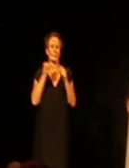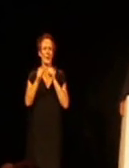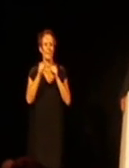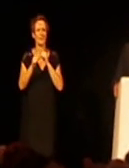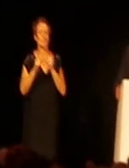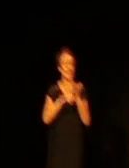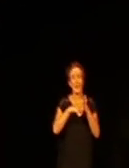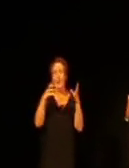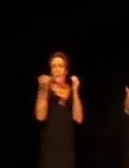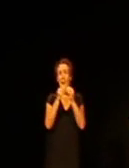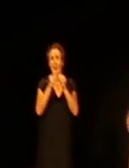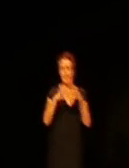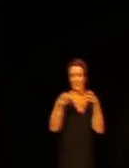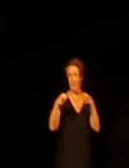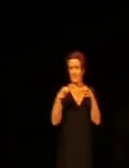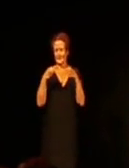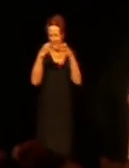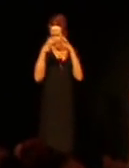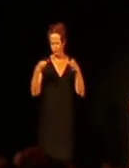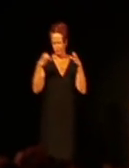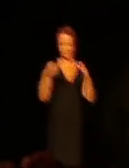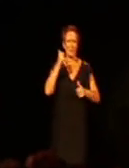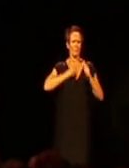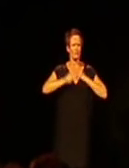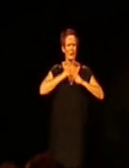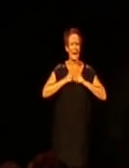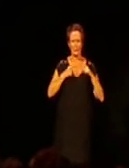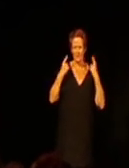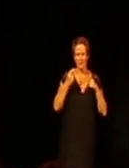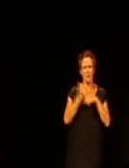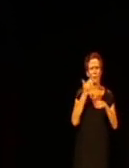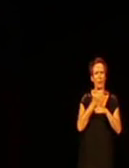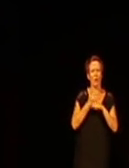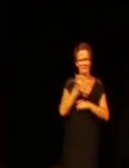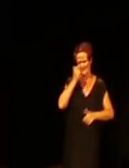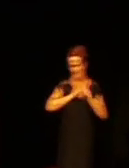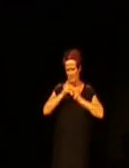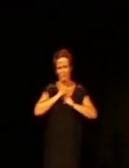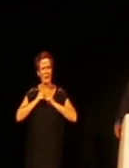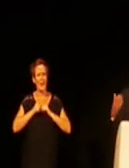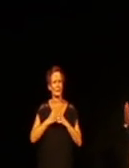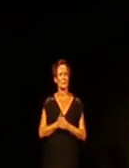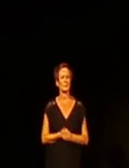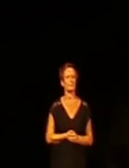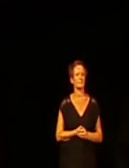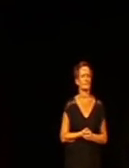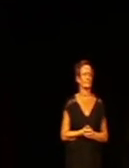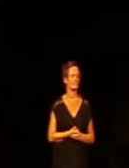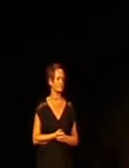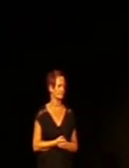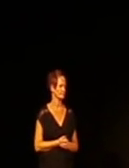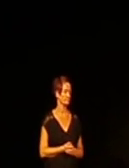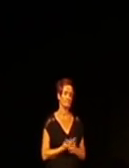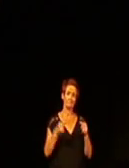of the Labour Party membership. I'm very proud of the work that's done by so many people within the Labour Party. And in